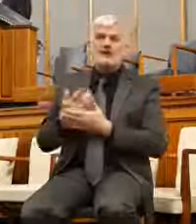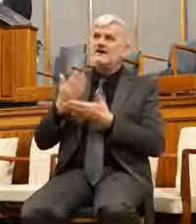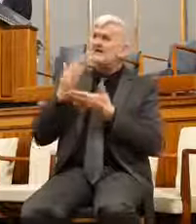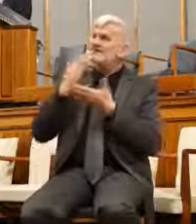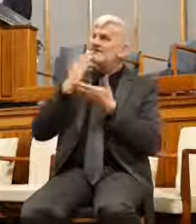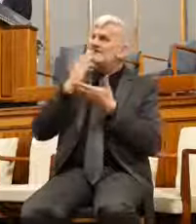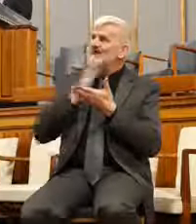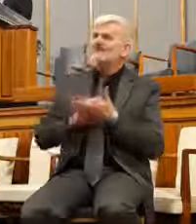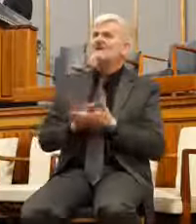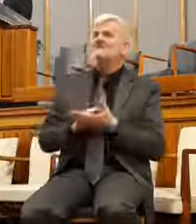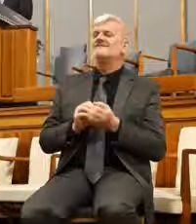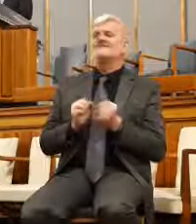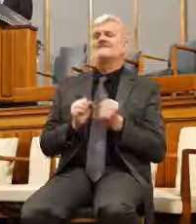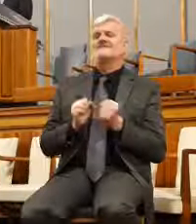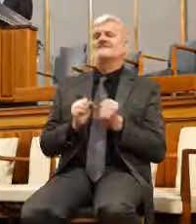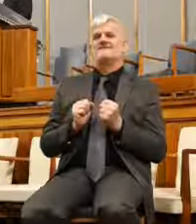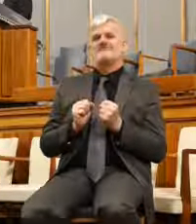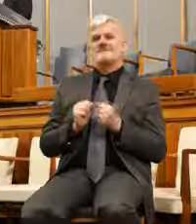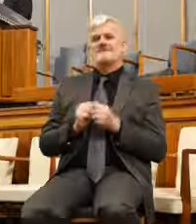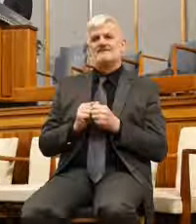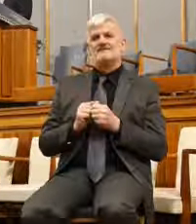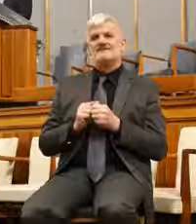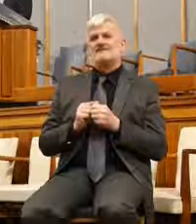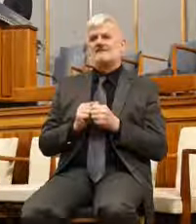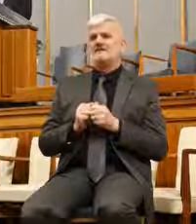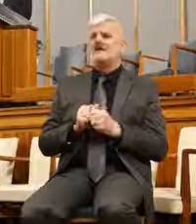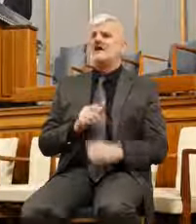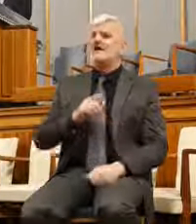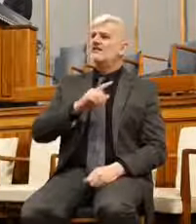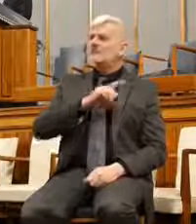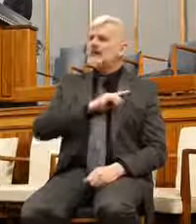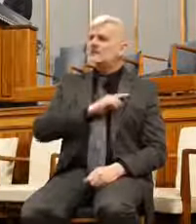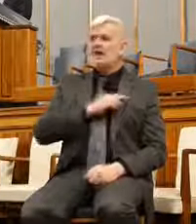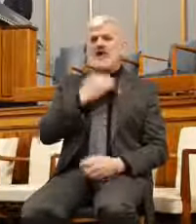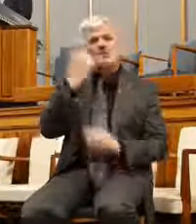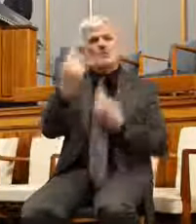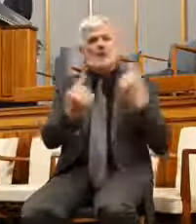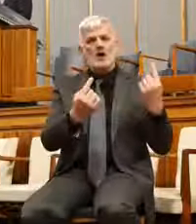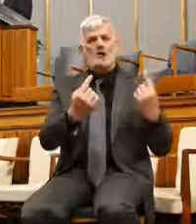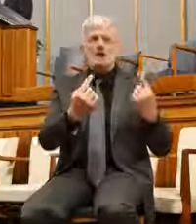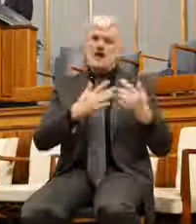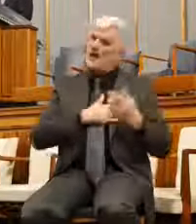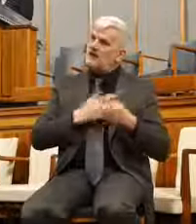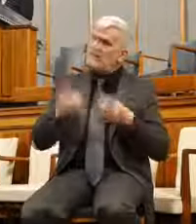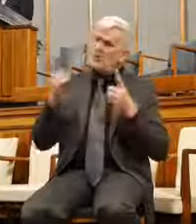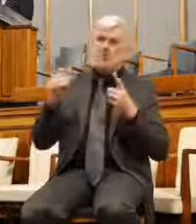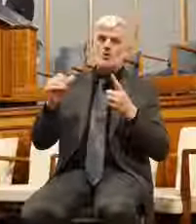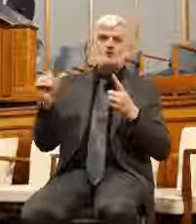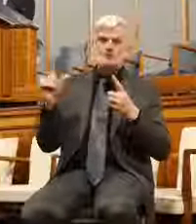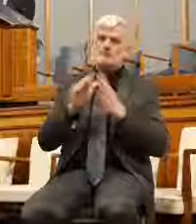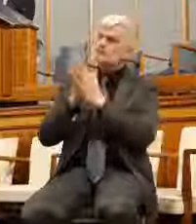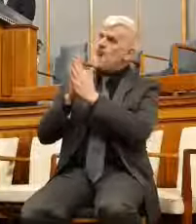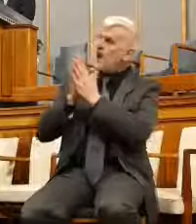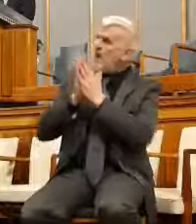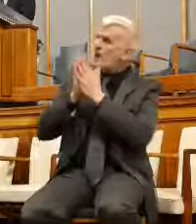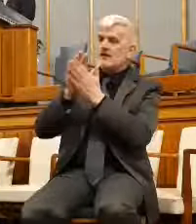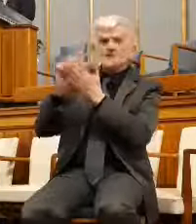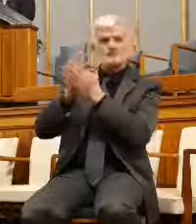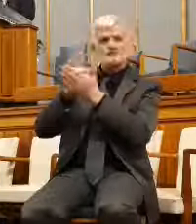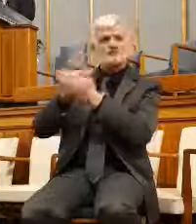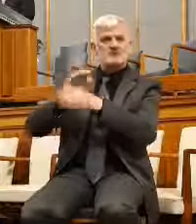the iniquity of my sin. For this shall everyone that is godly pray unto thee in a time when